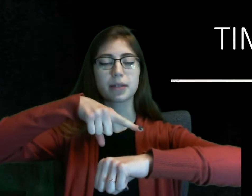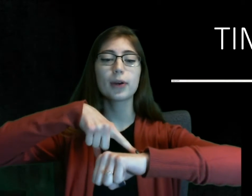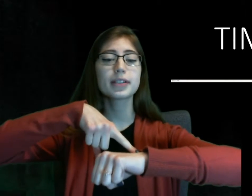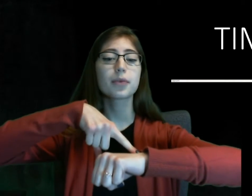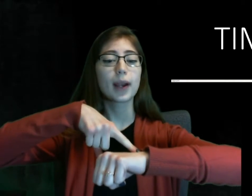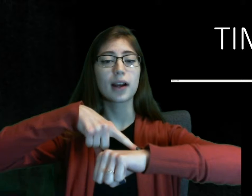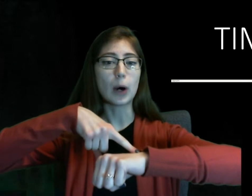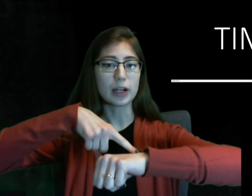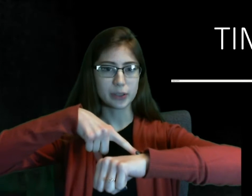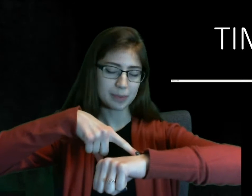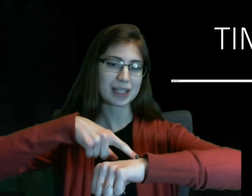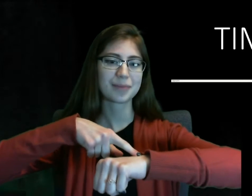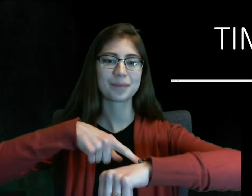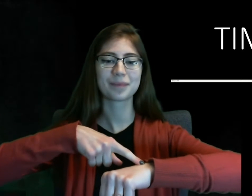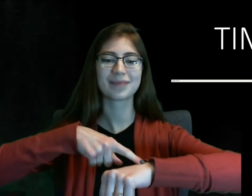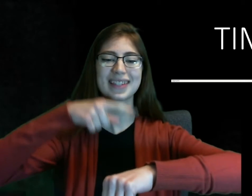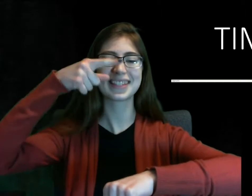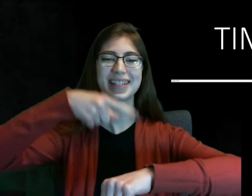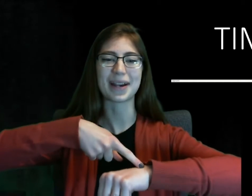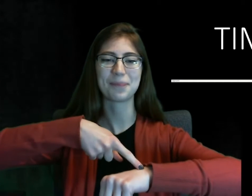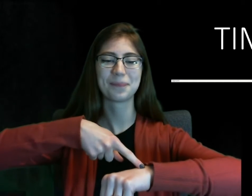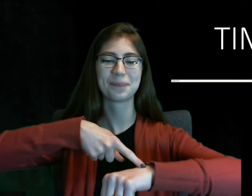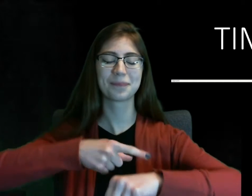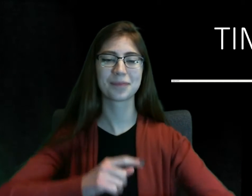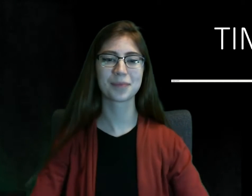point where a watch would be. Time.